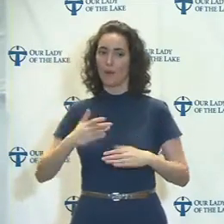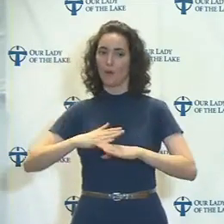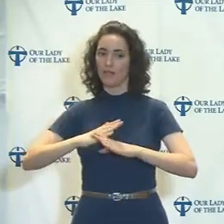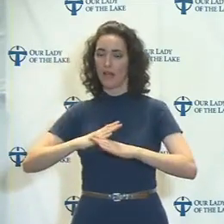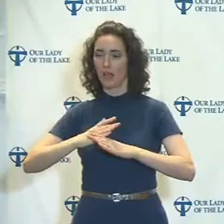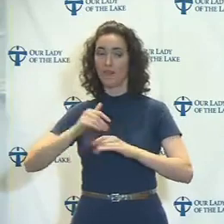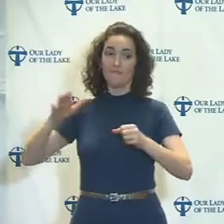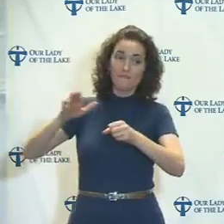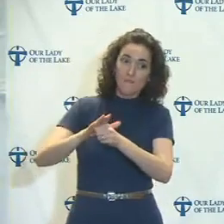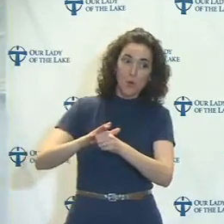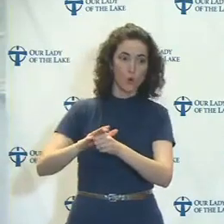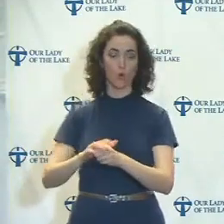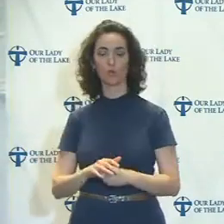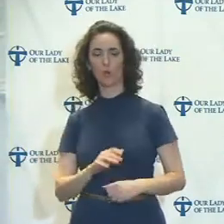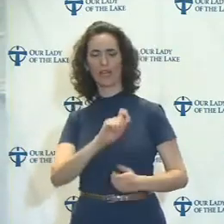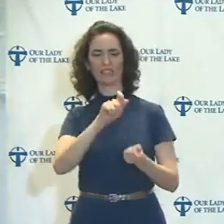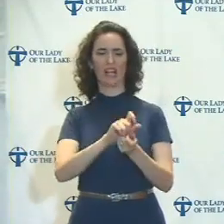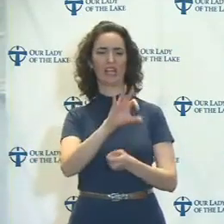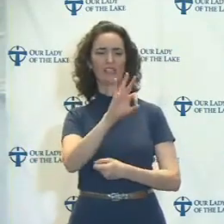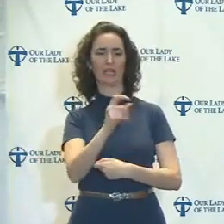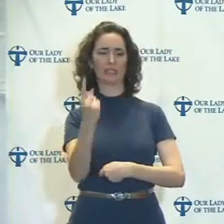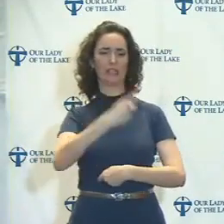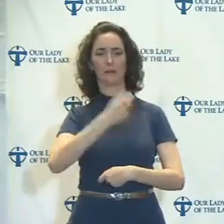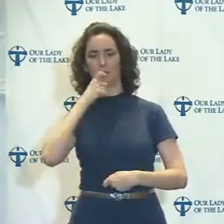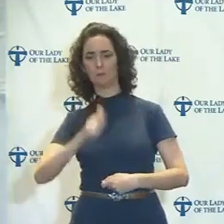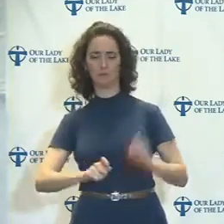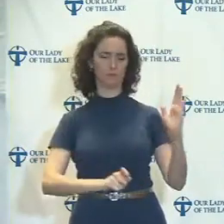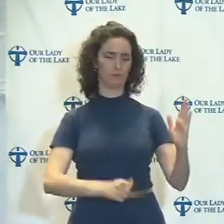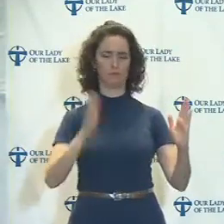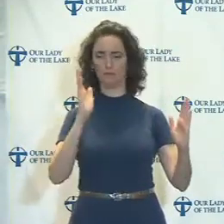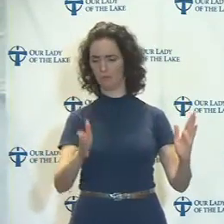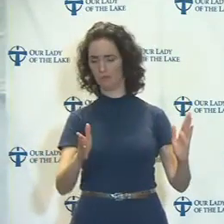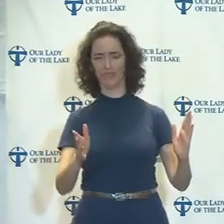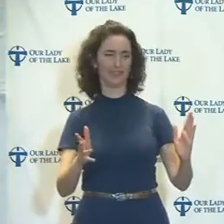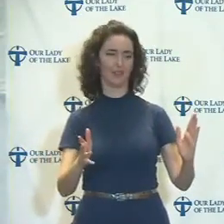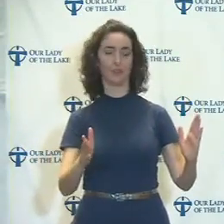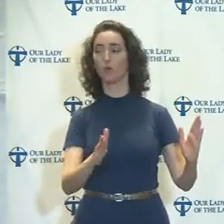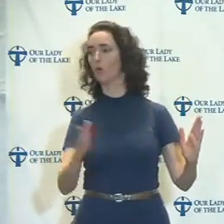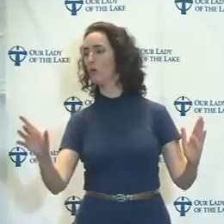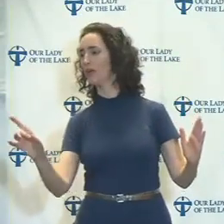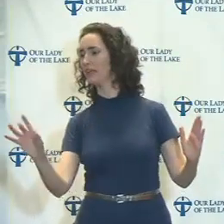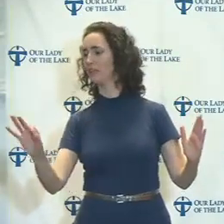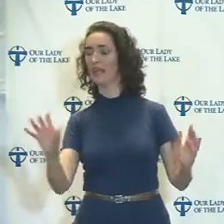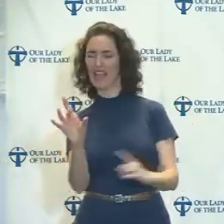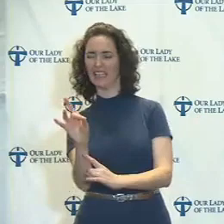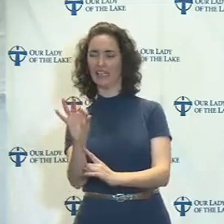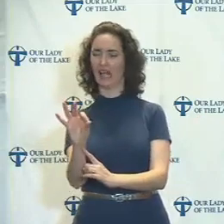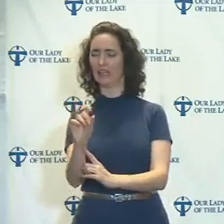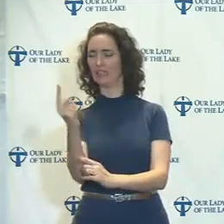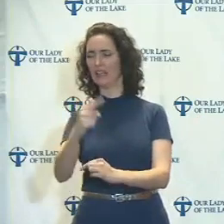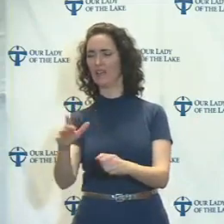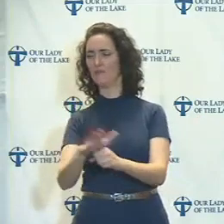goes away, and at 69 days or 89 days it's 100% protection. It's nothing like